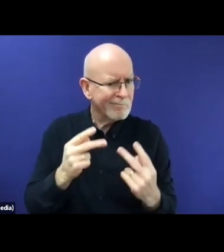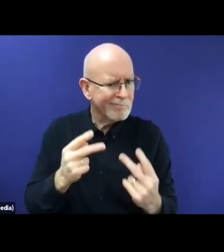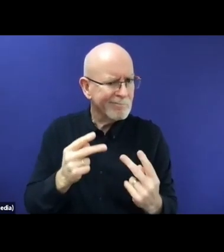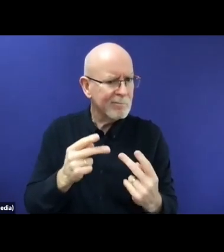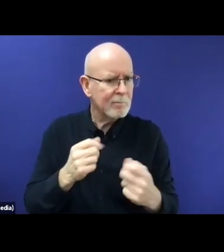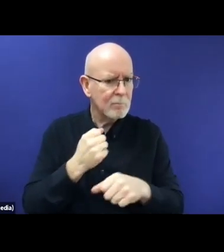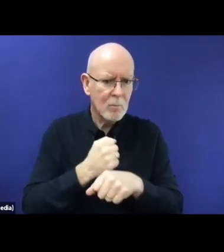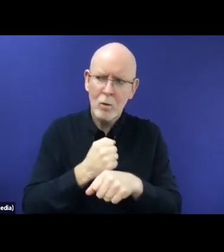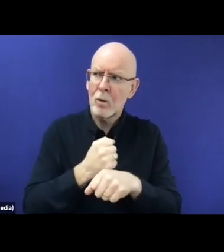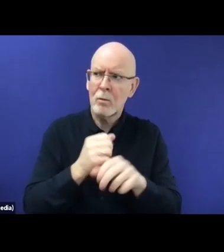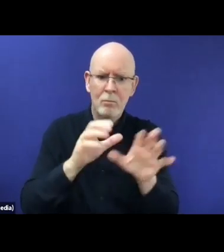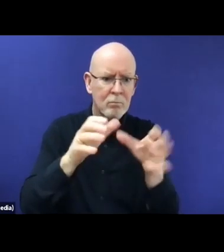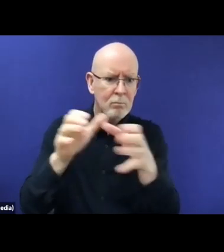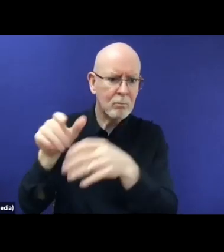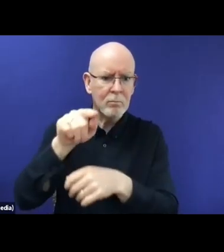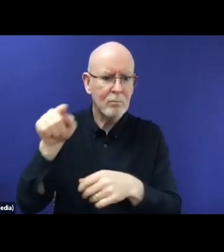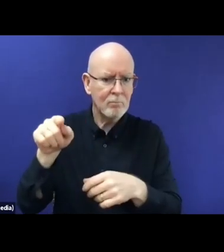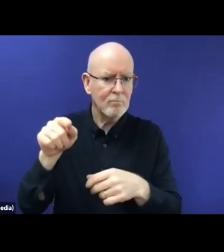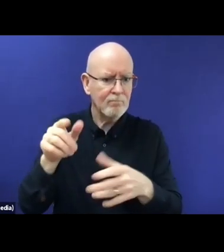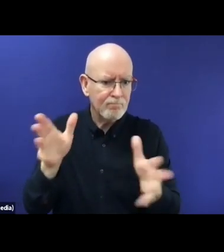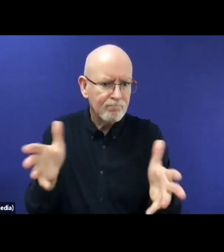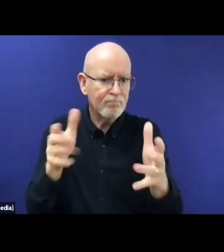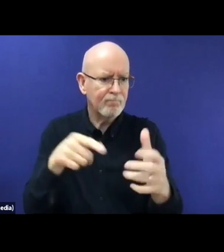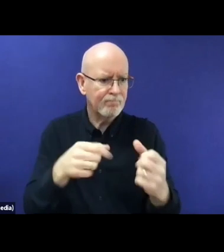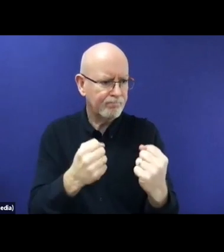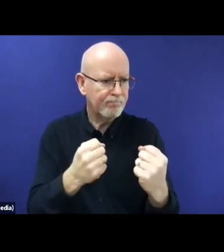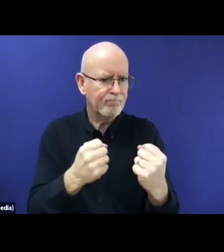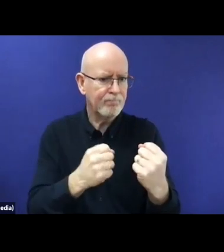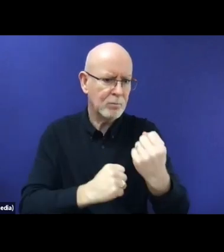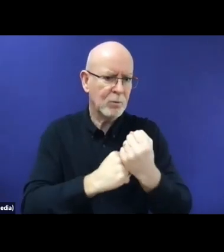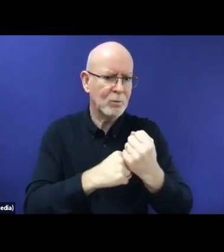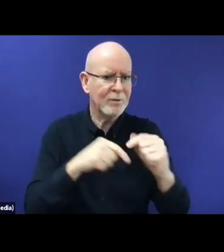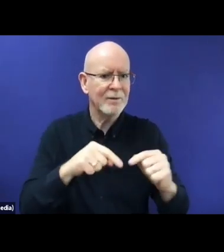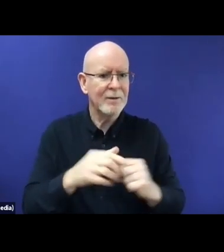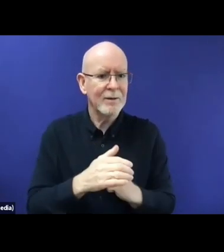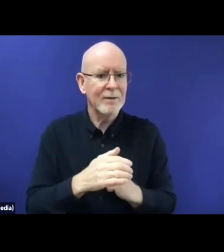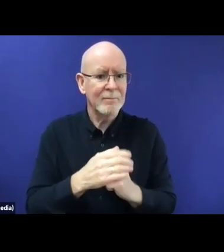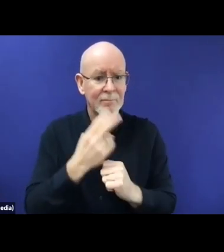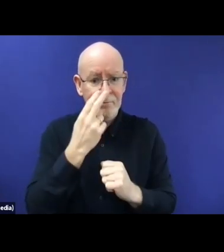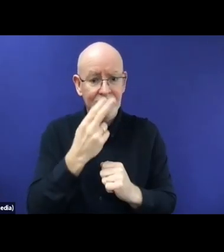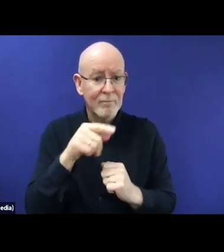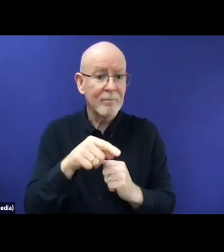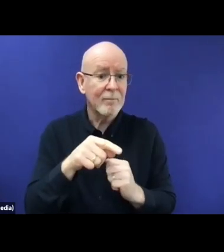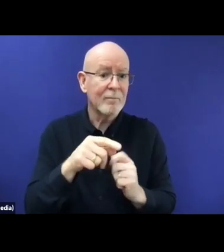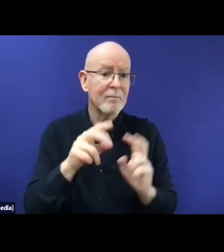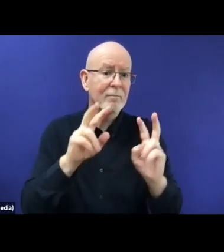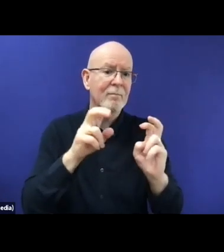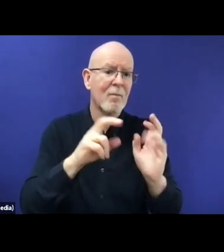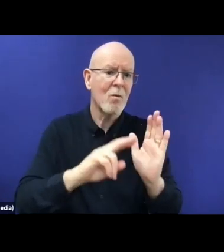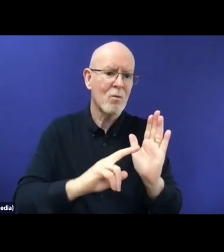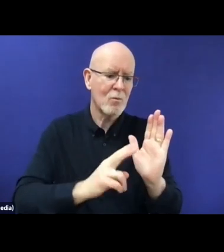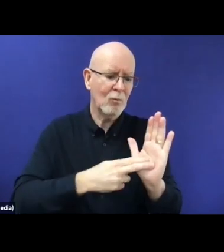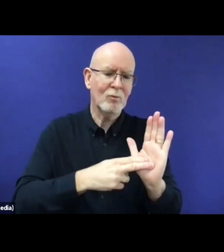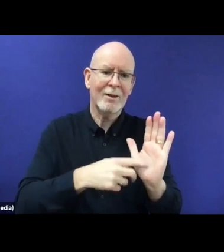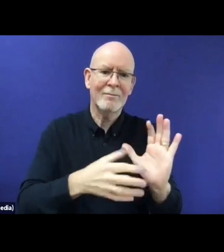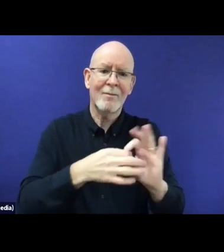mandate of specifically the function of trying to promote agreements between states with a view to improving the